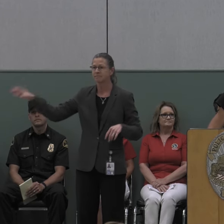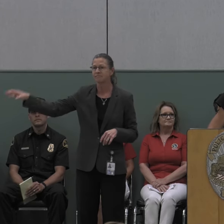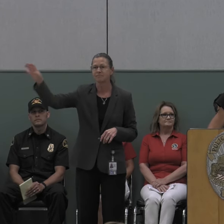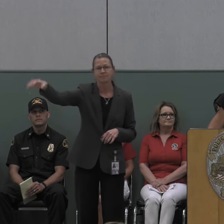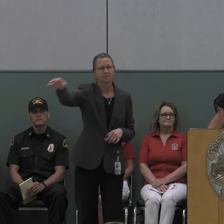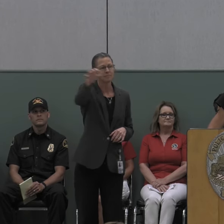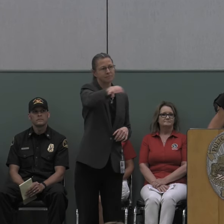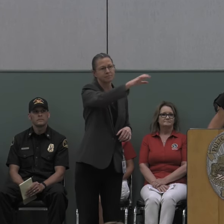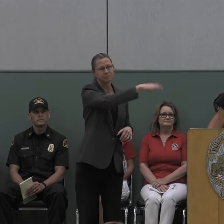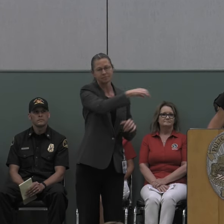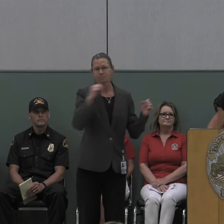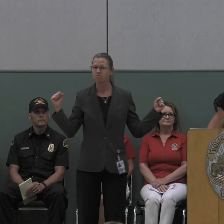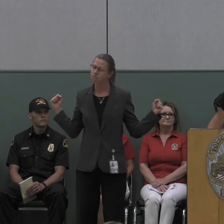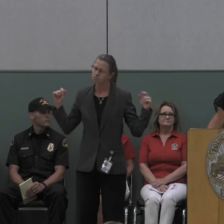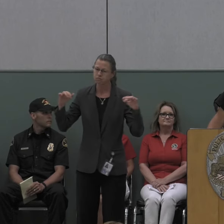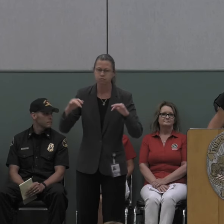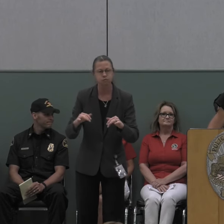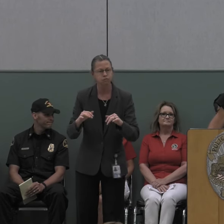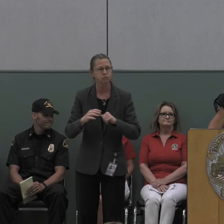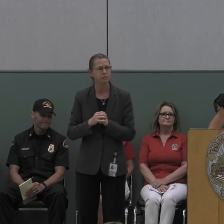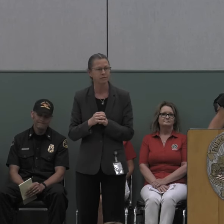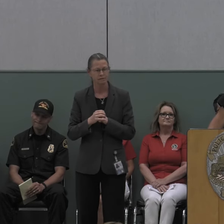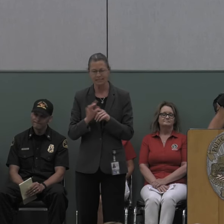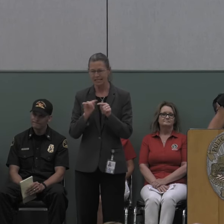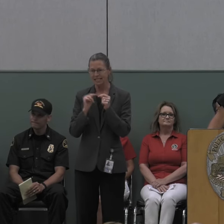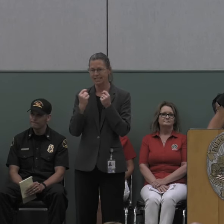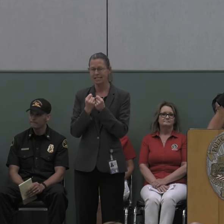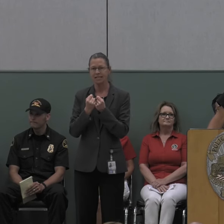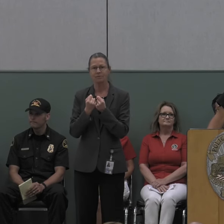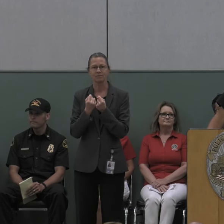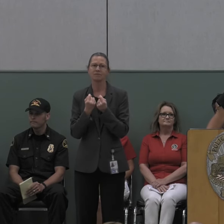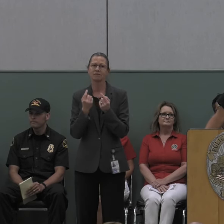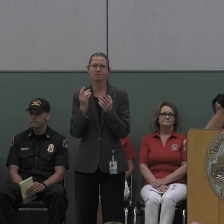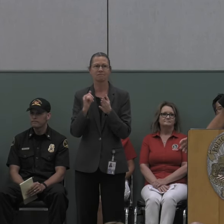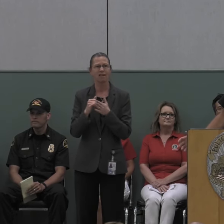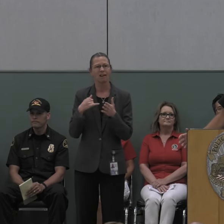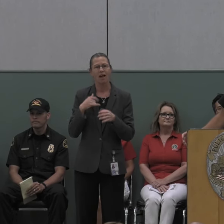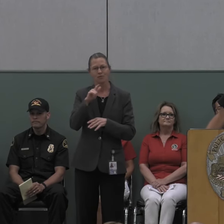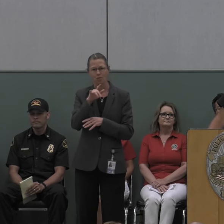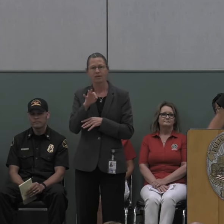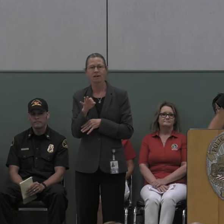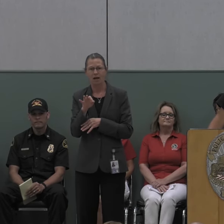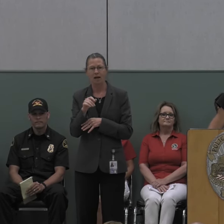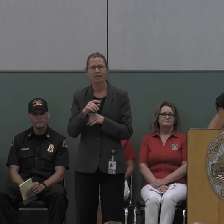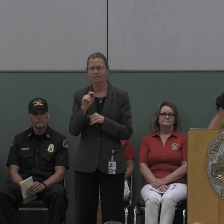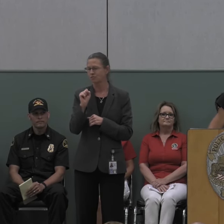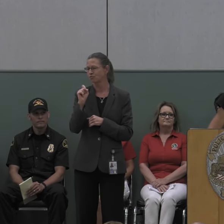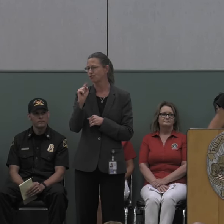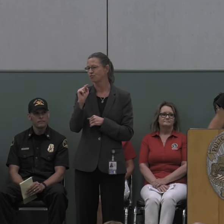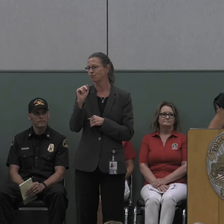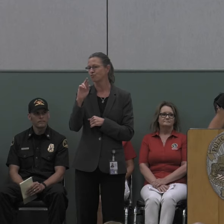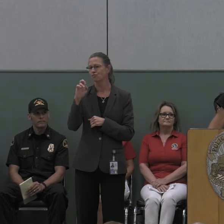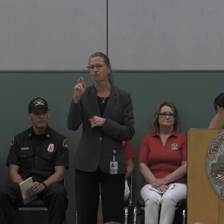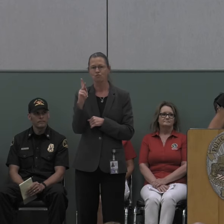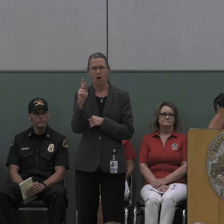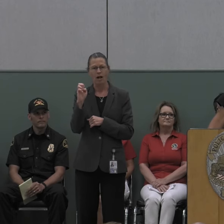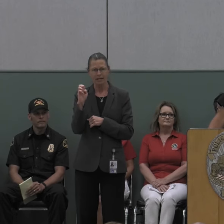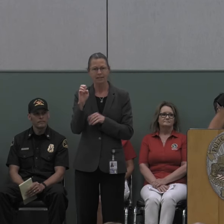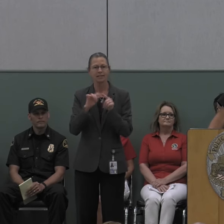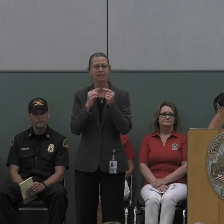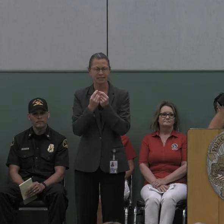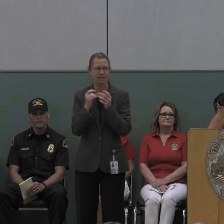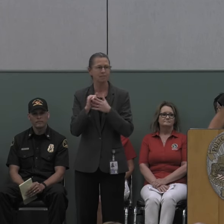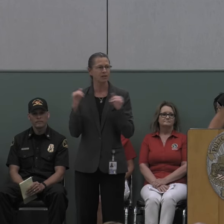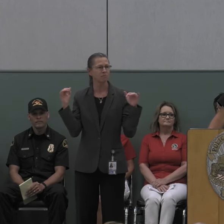Strike teams here that consist of 29 people that brought resources that, just in